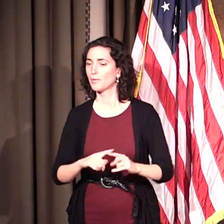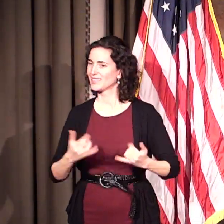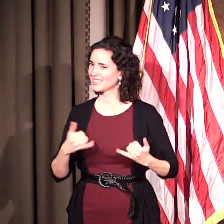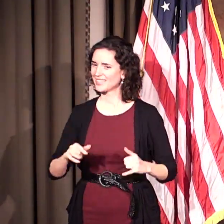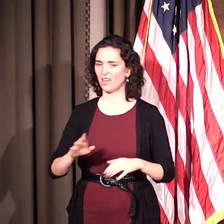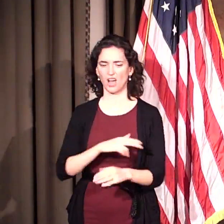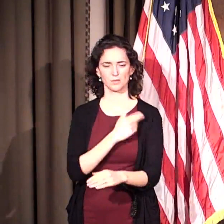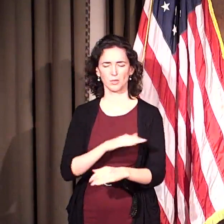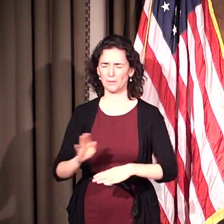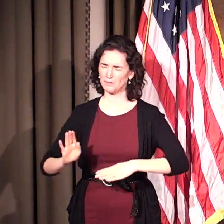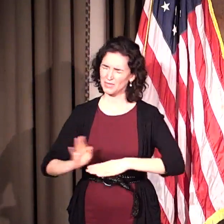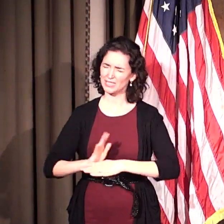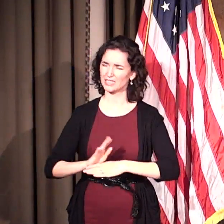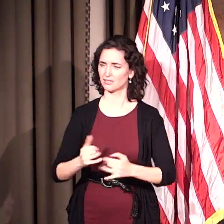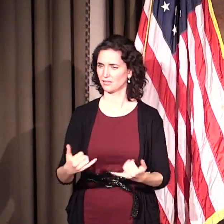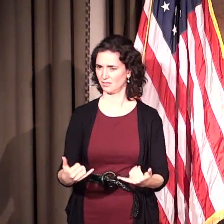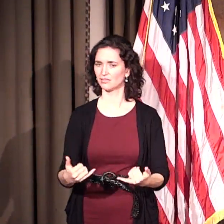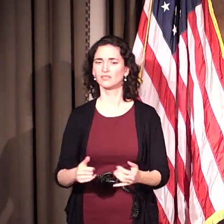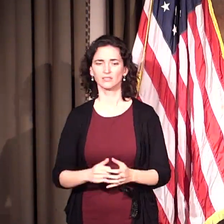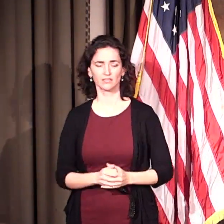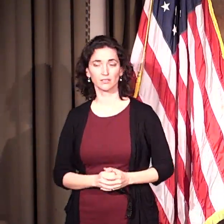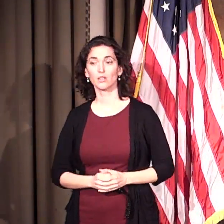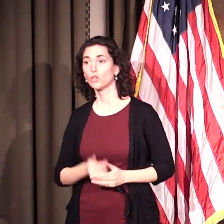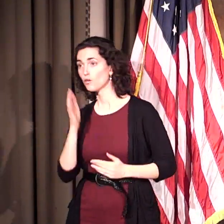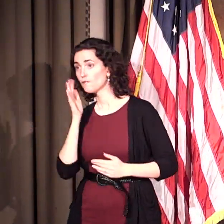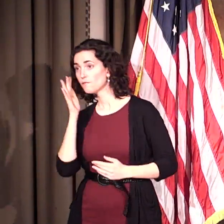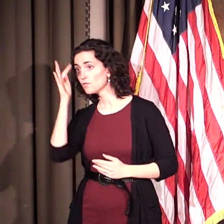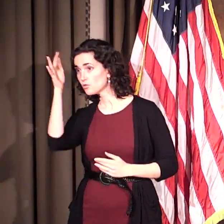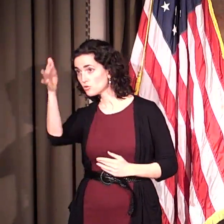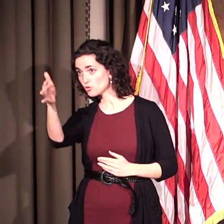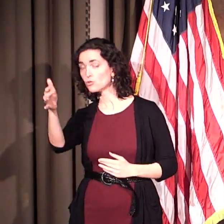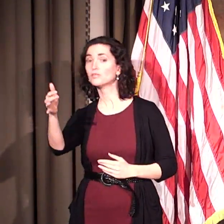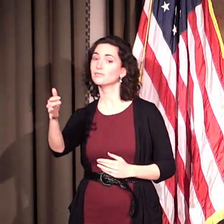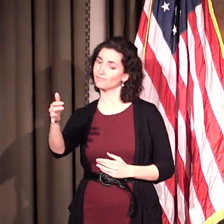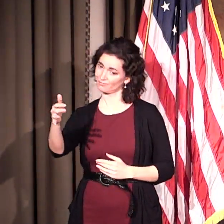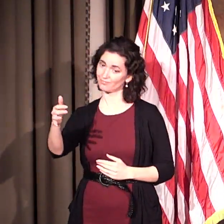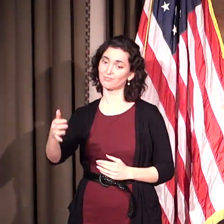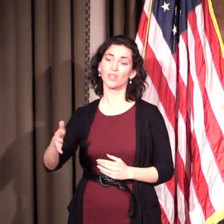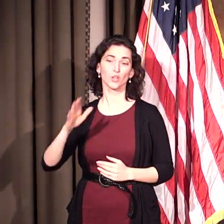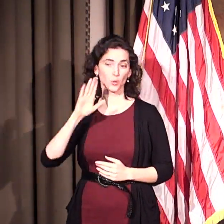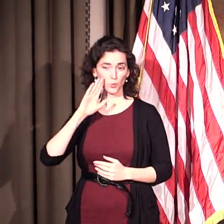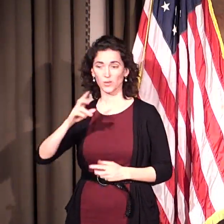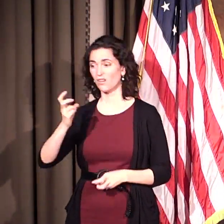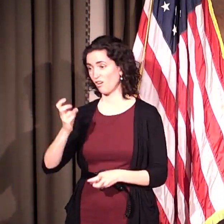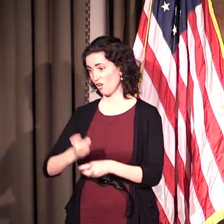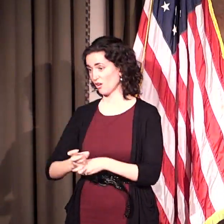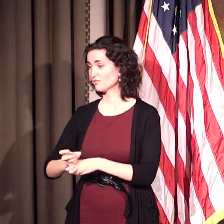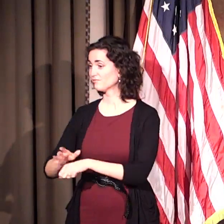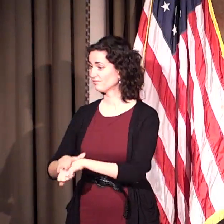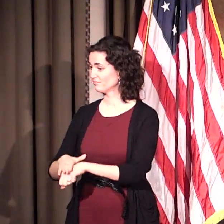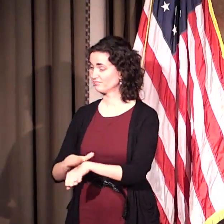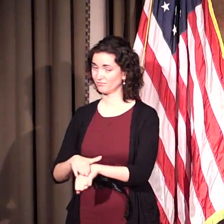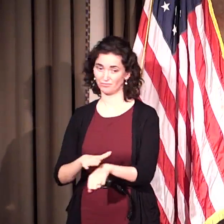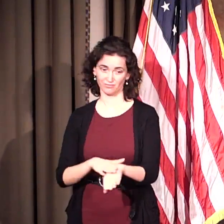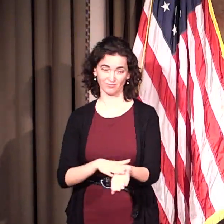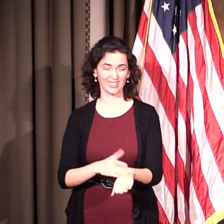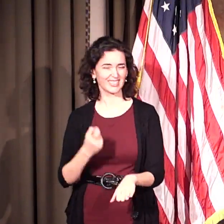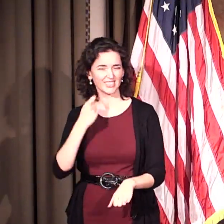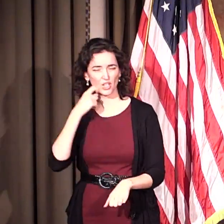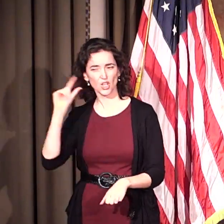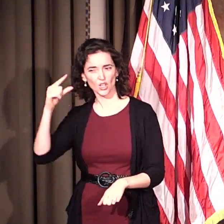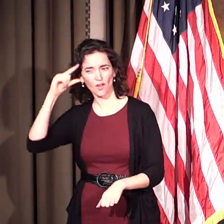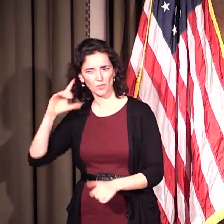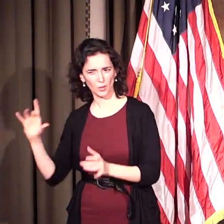doubt. Looking forward, we have a rough road ahead, as the governor alluded